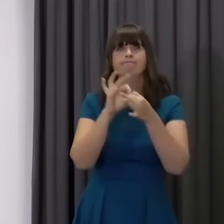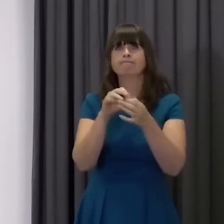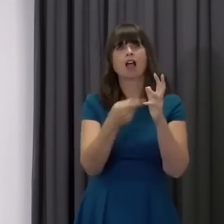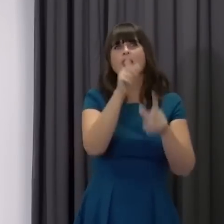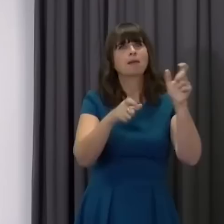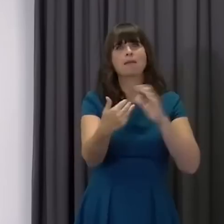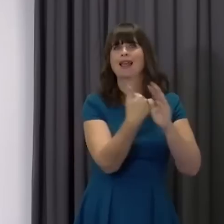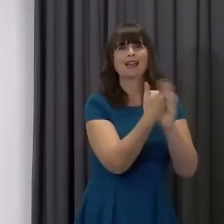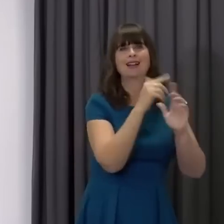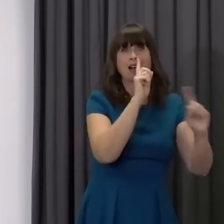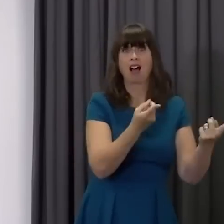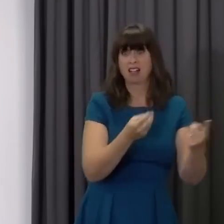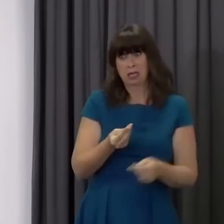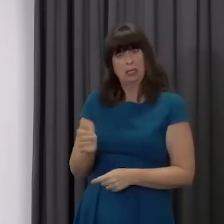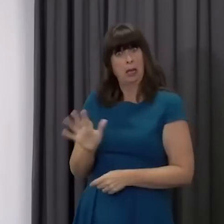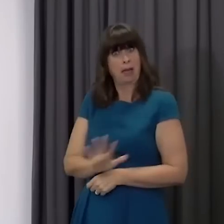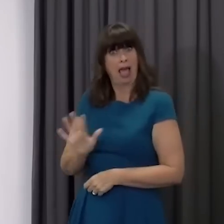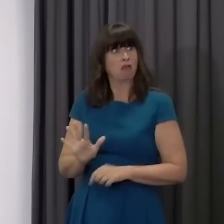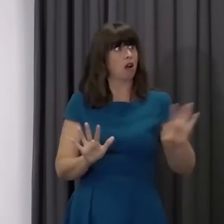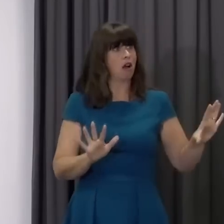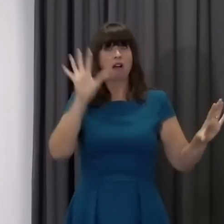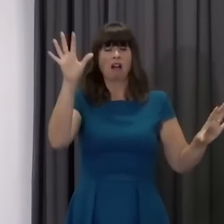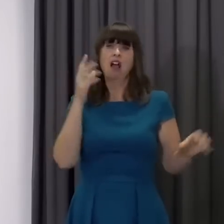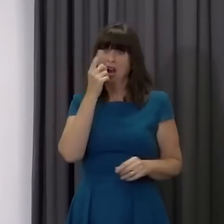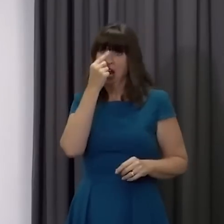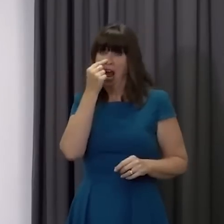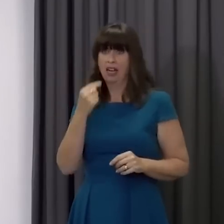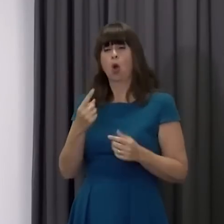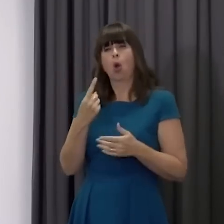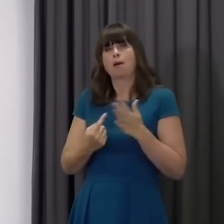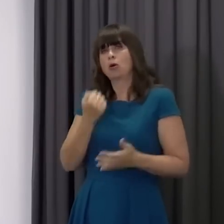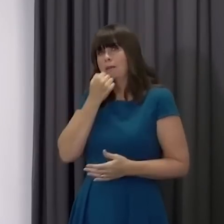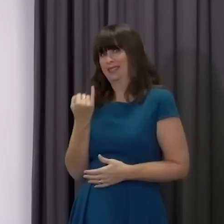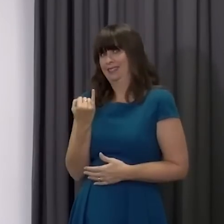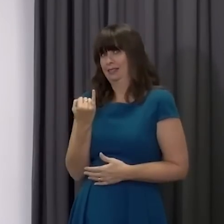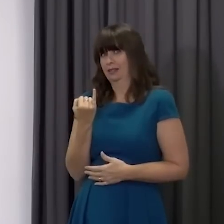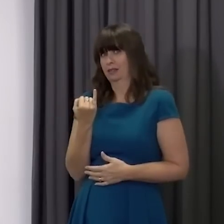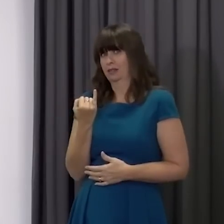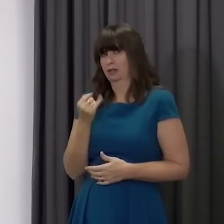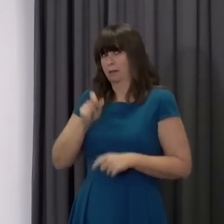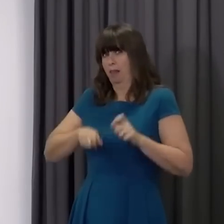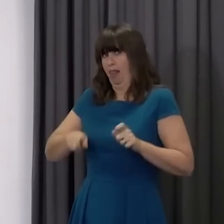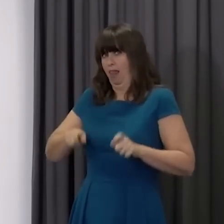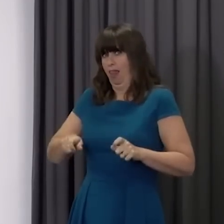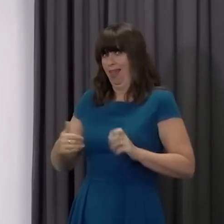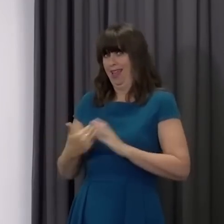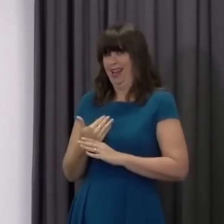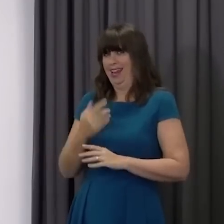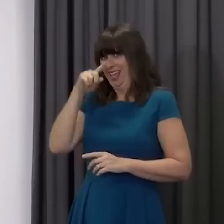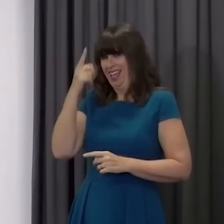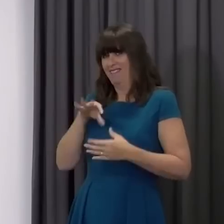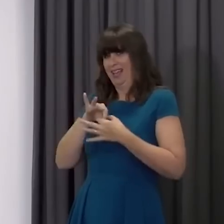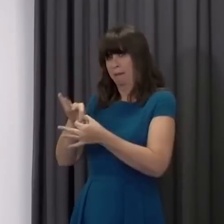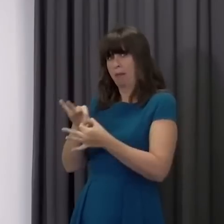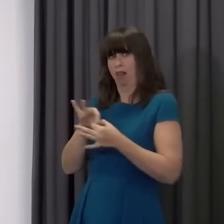In other parts of Wales, up to 6 people can meet indoors, provided they all come from one